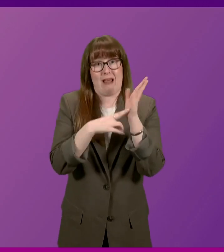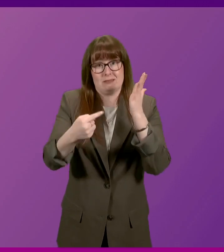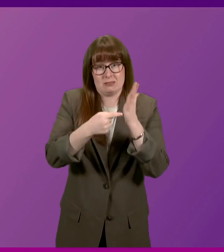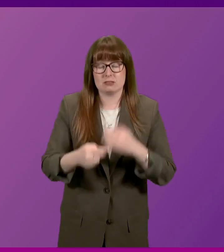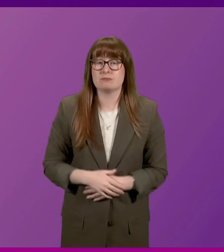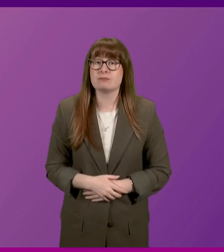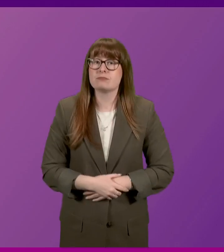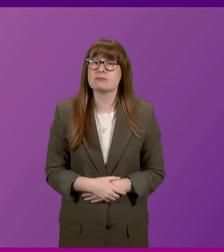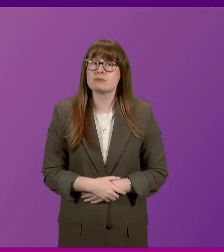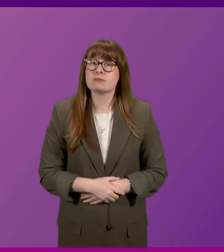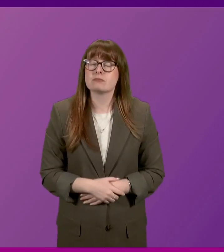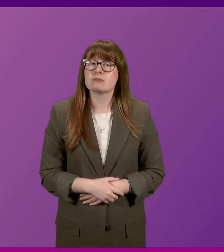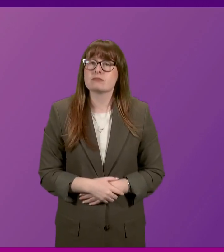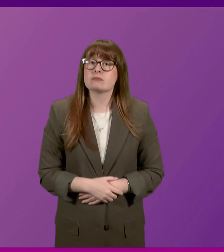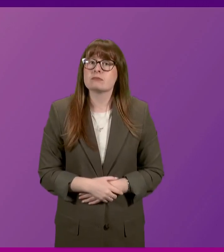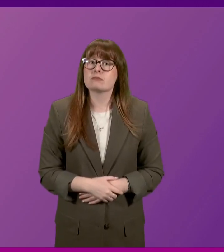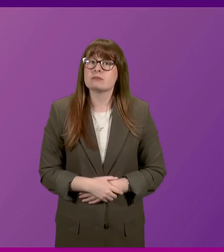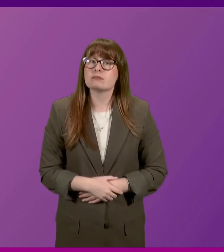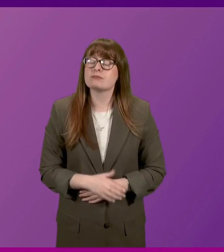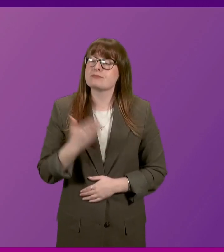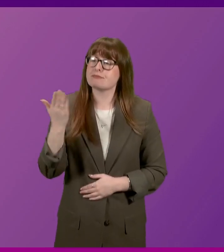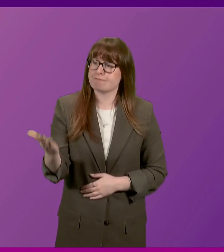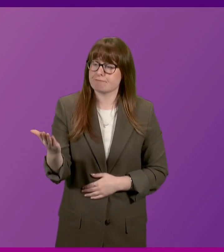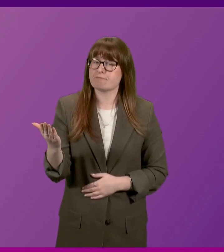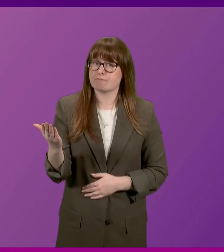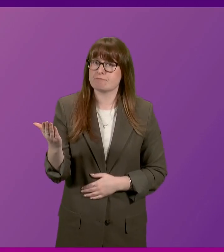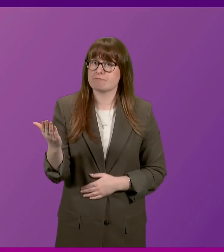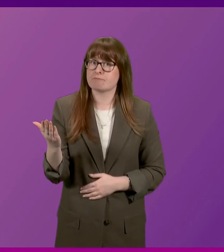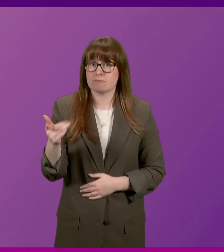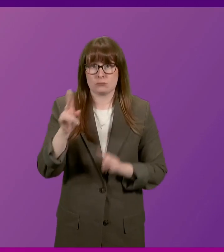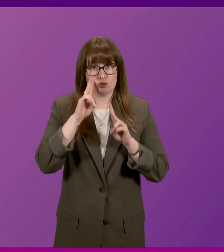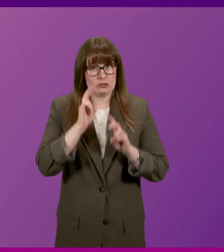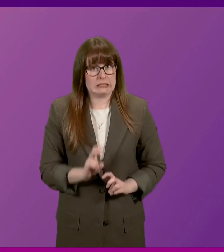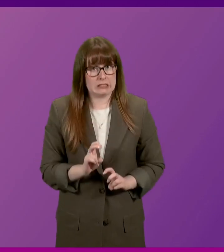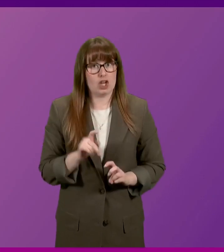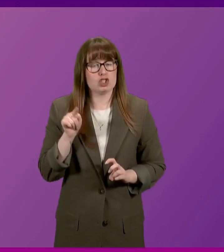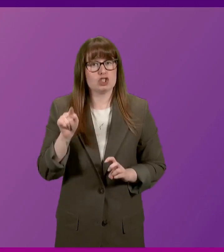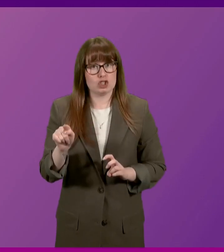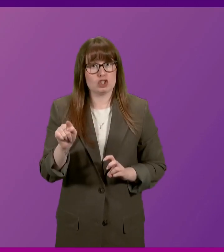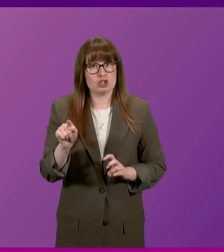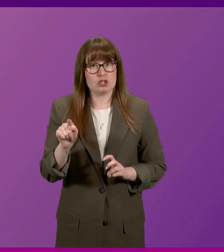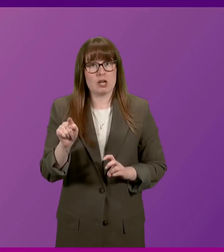Thank you, Convener. The study involved semi-structured